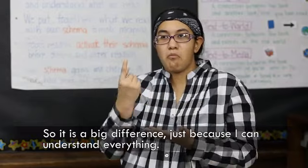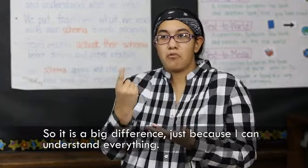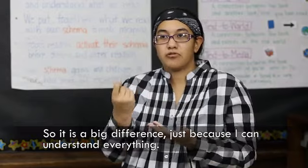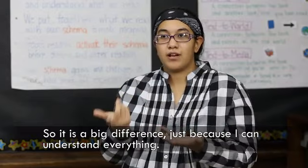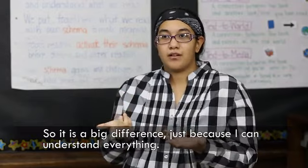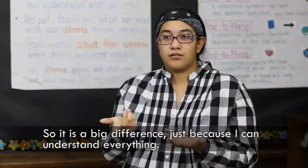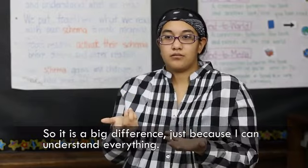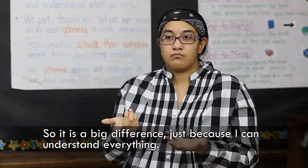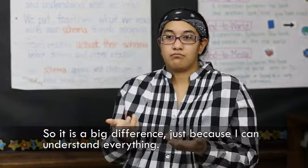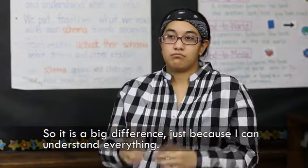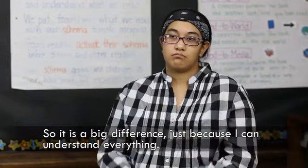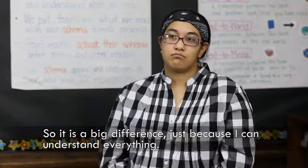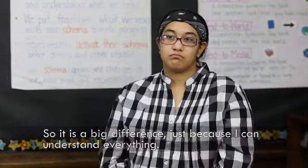can understand everything.